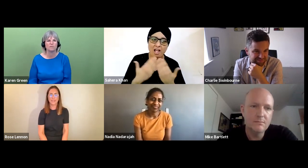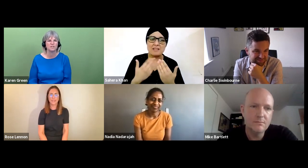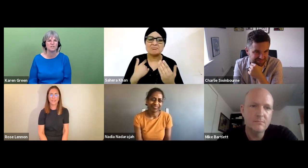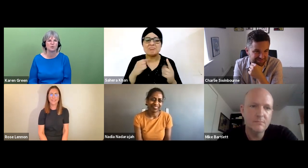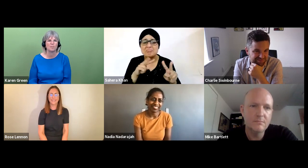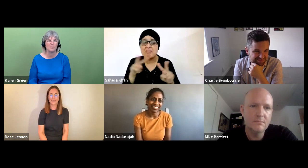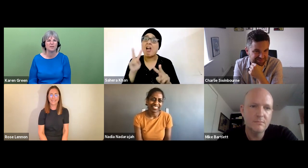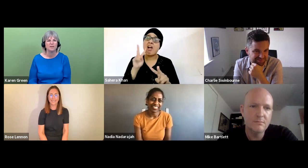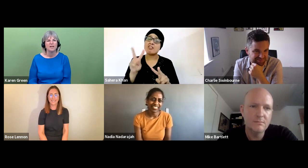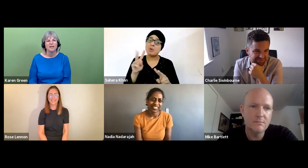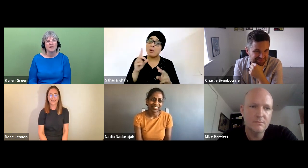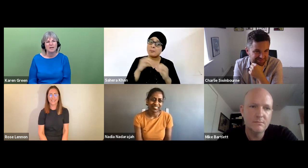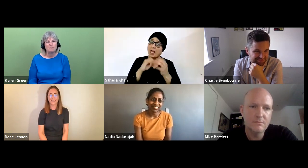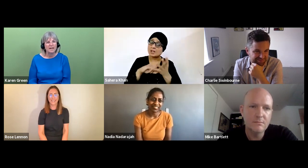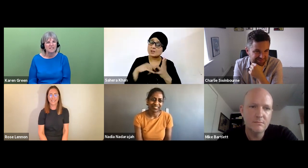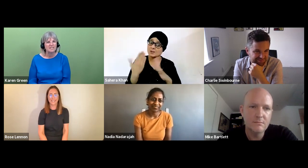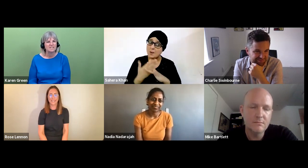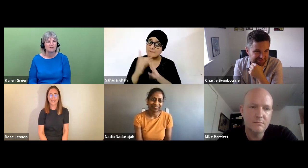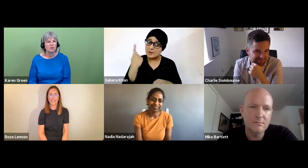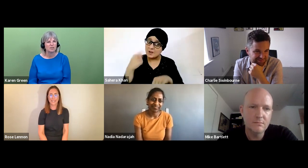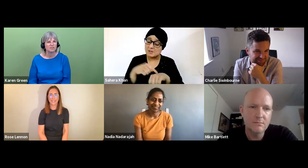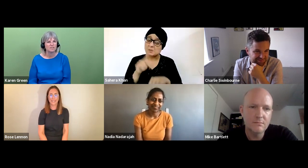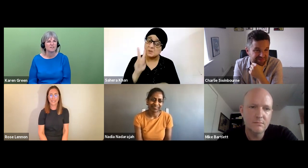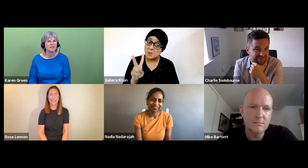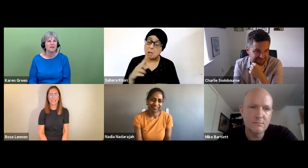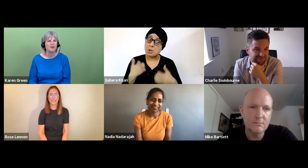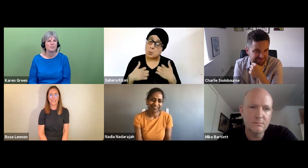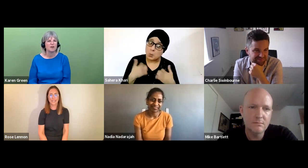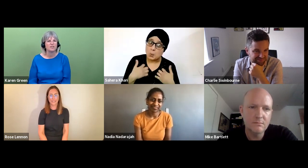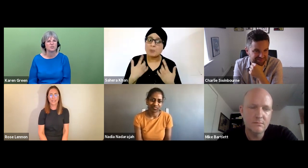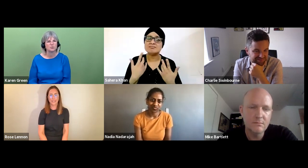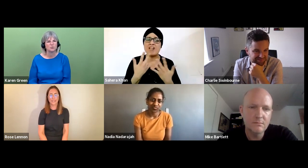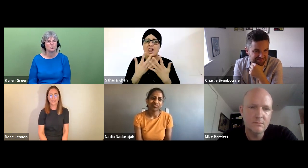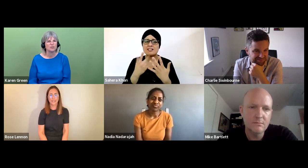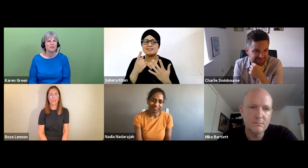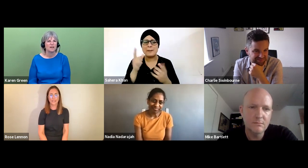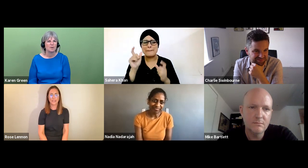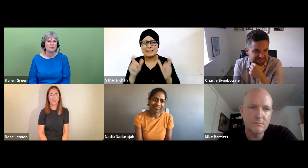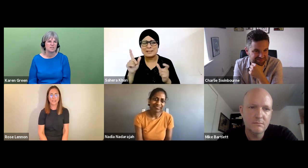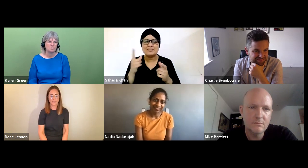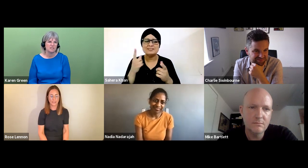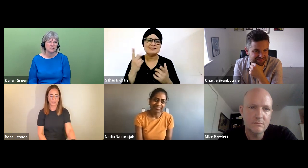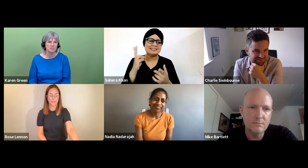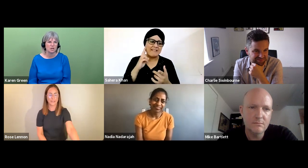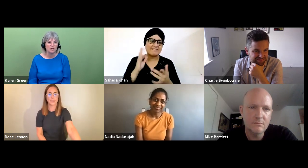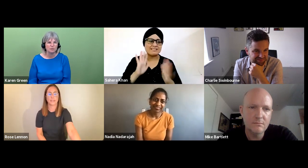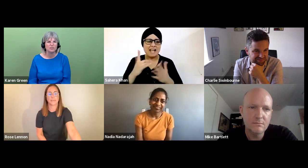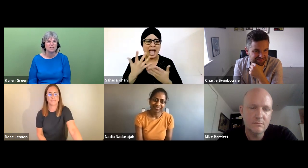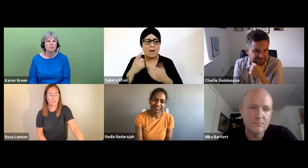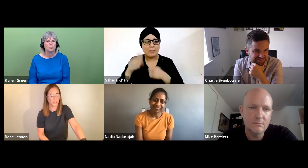confidence from them, came back into the deaf world. I saw BSL Zone, what was